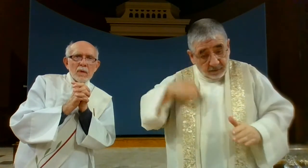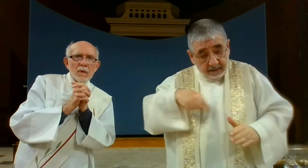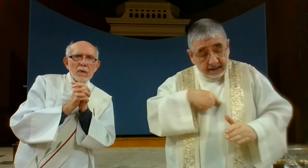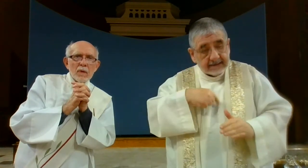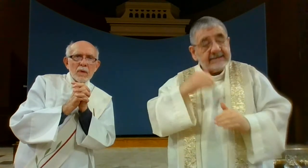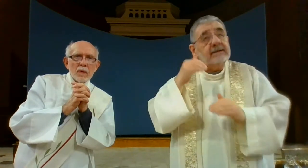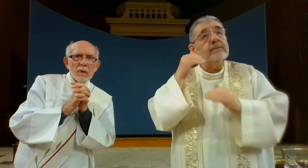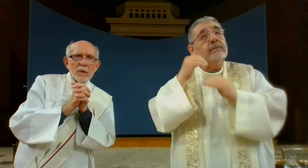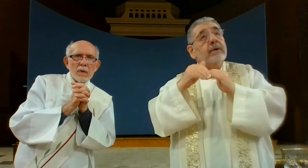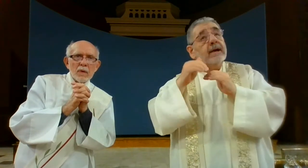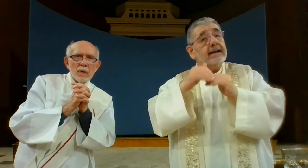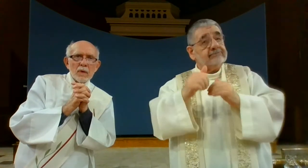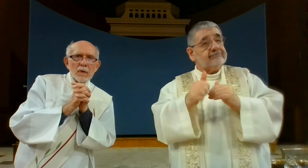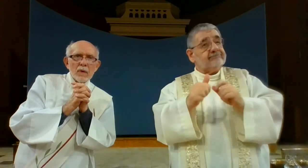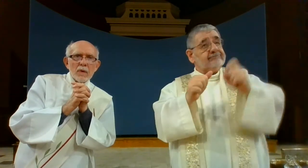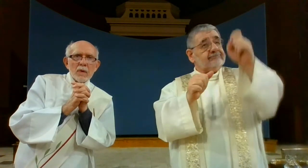the bread of life.